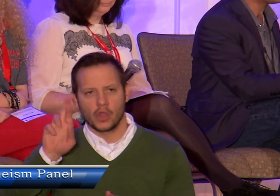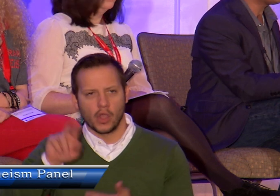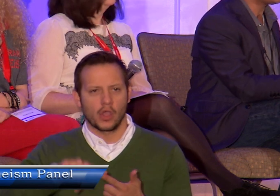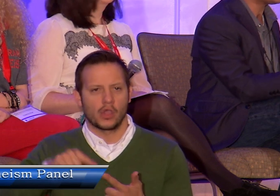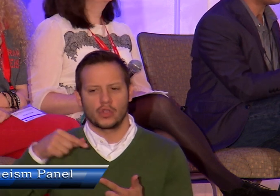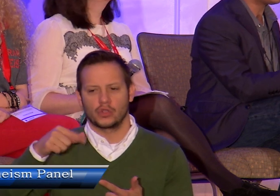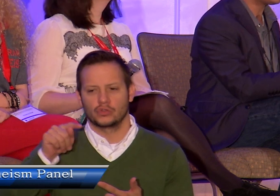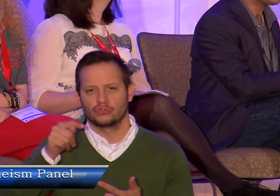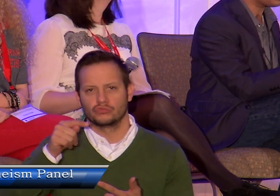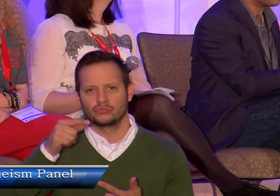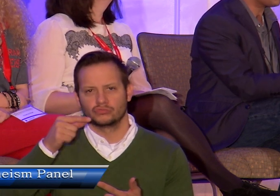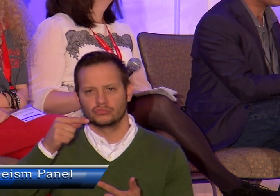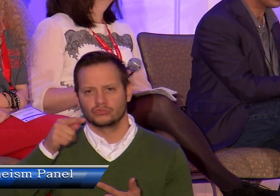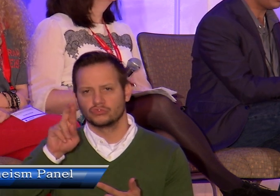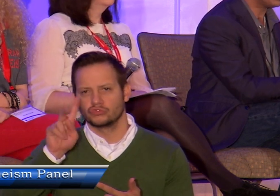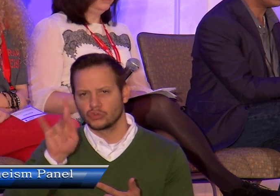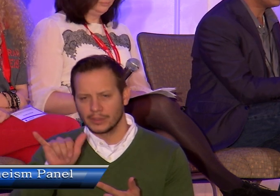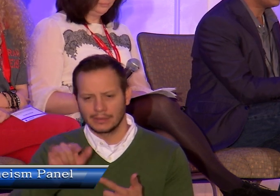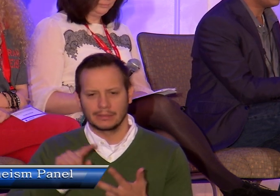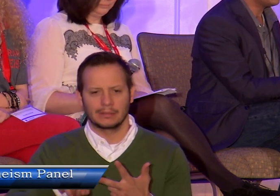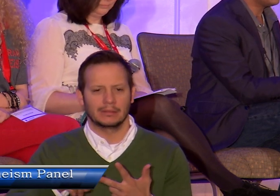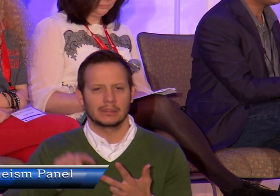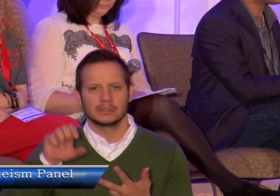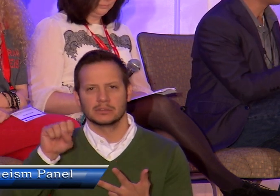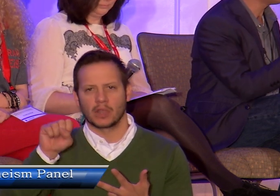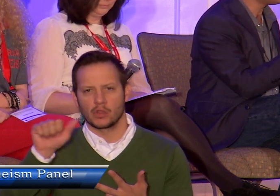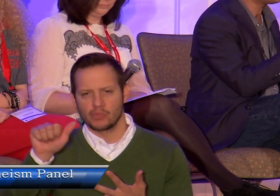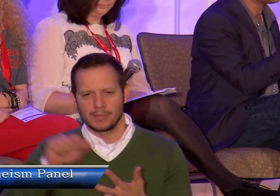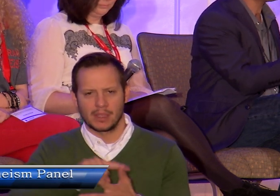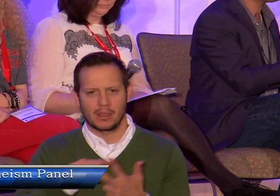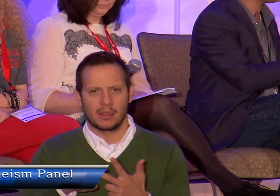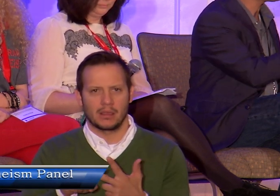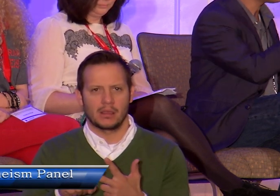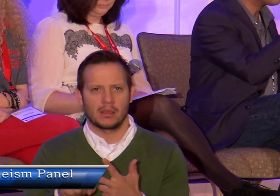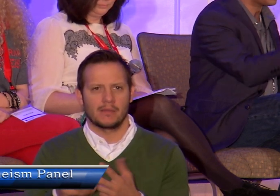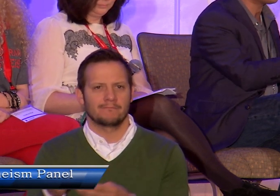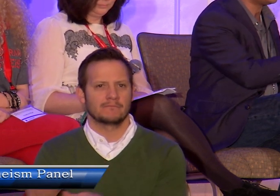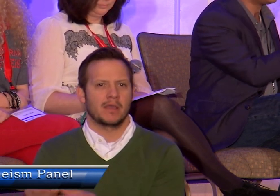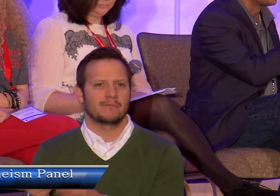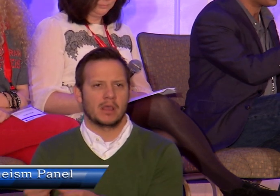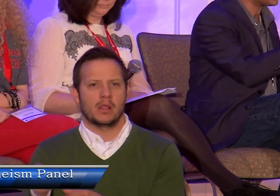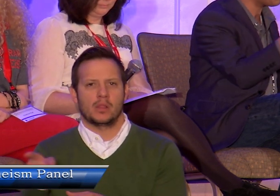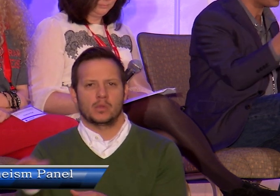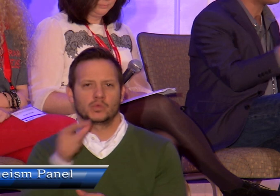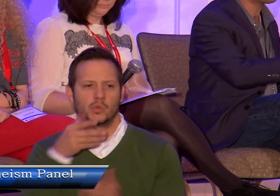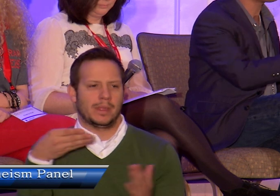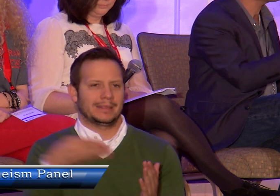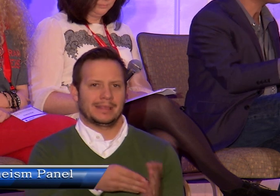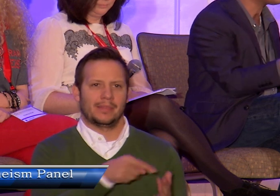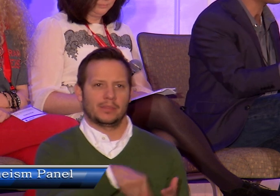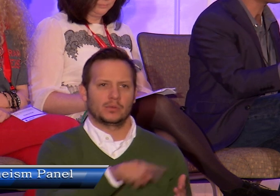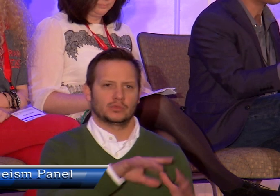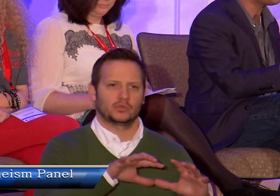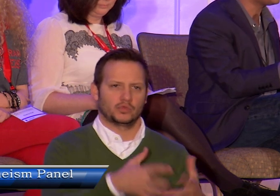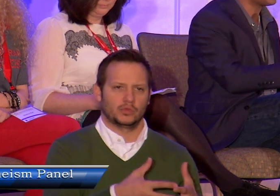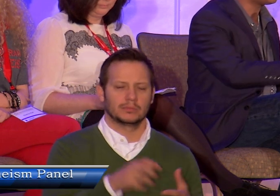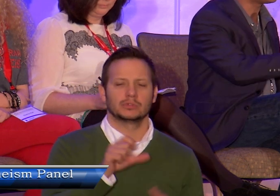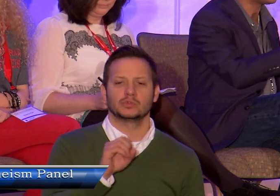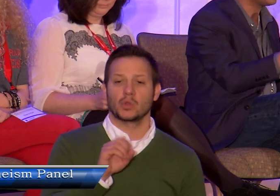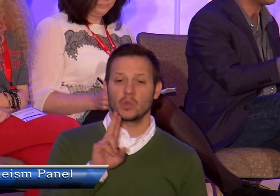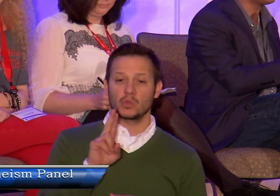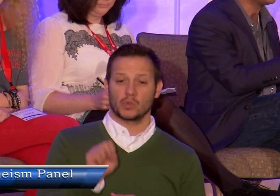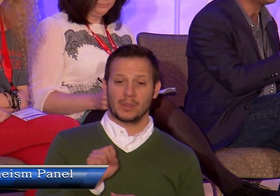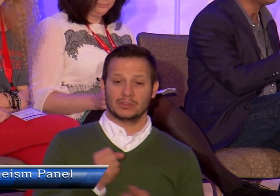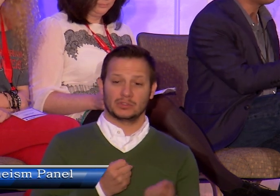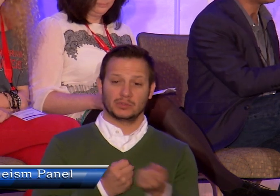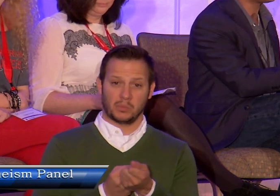and now the good voices in Syria are mostly gone. So if United States government, whether it was President Obama, either the international community, I mean, we